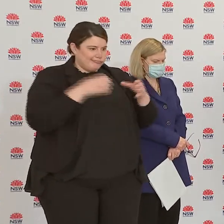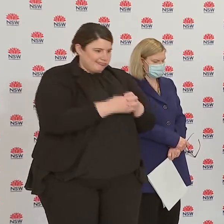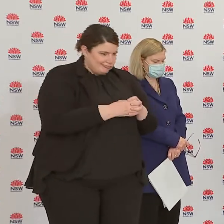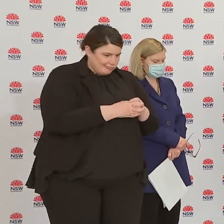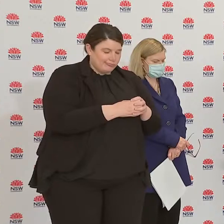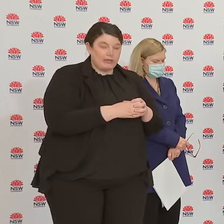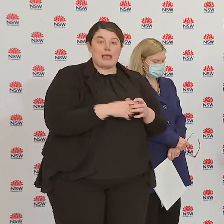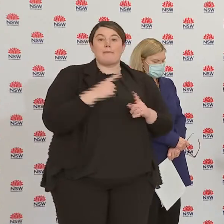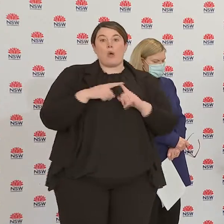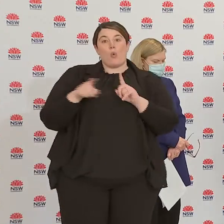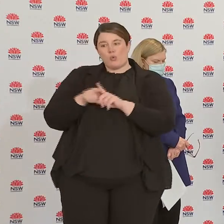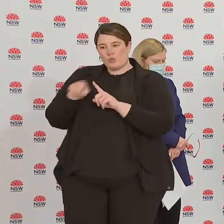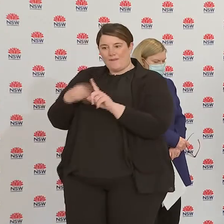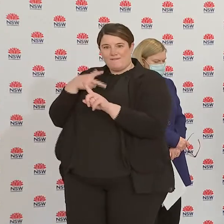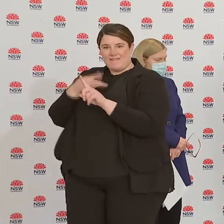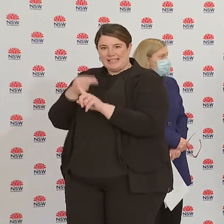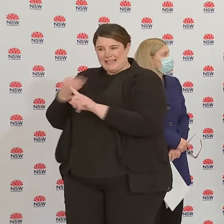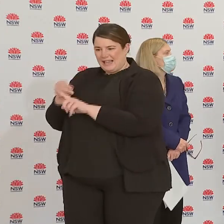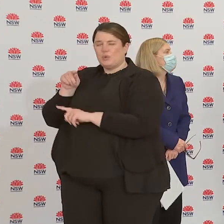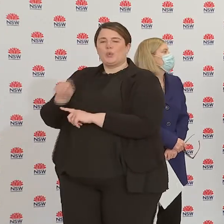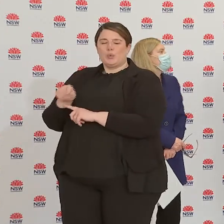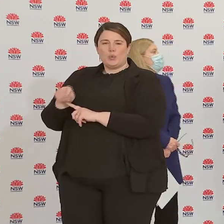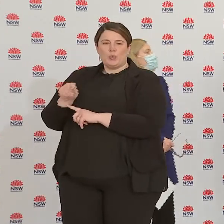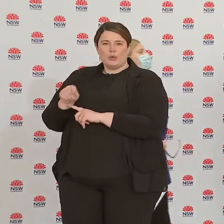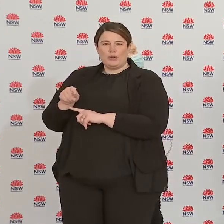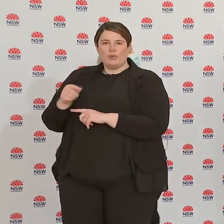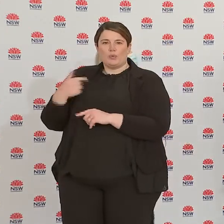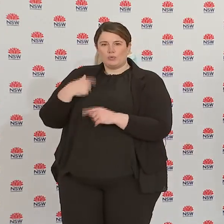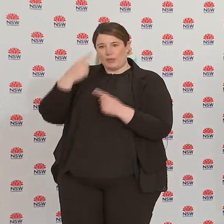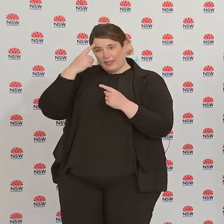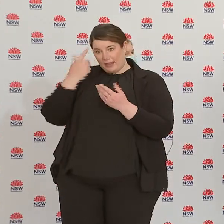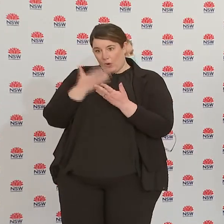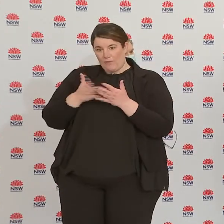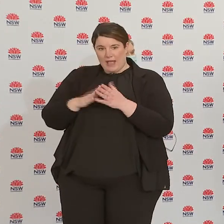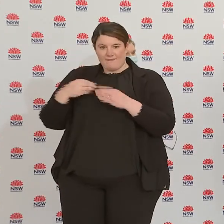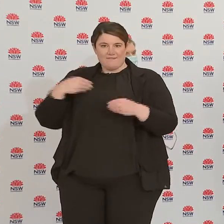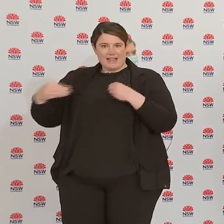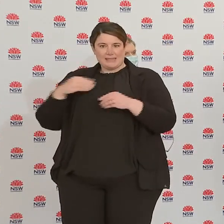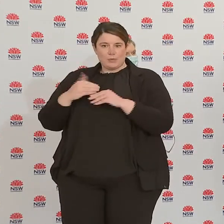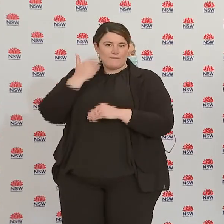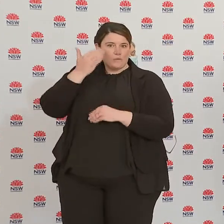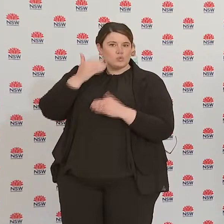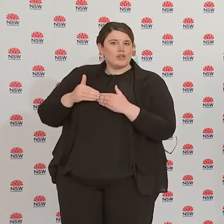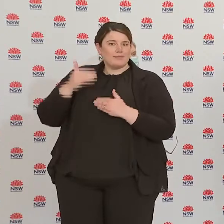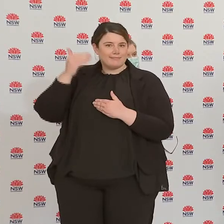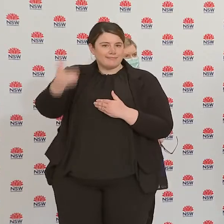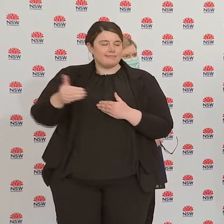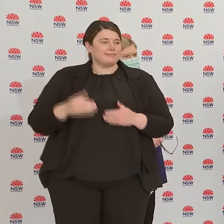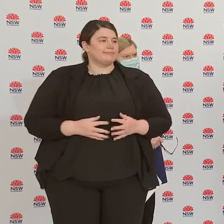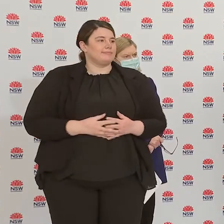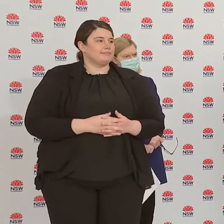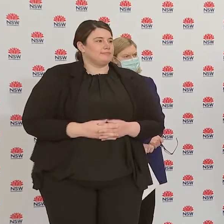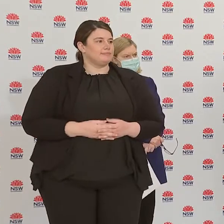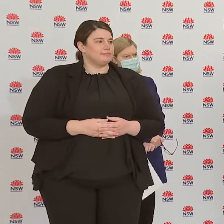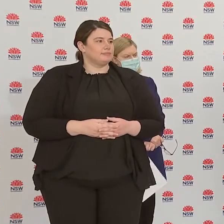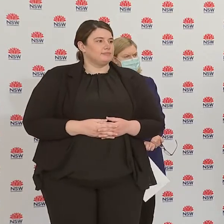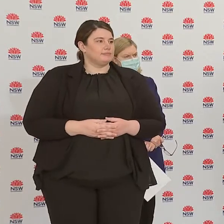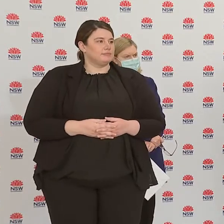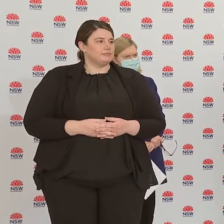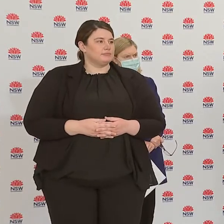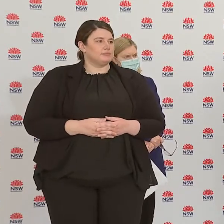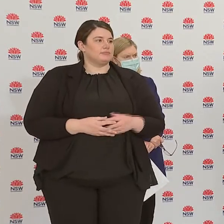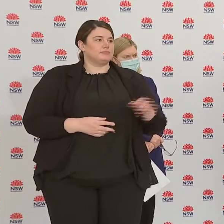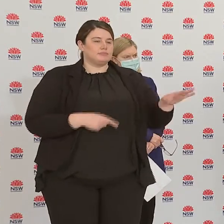to increase that vaccination rate, because that will determine the level of freedom we have moving forward. While we're talking about